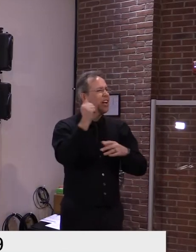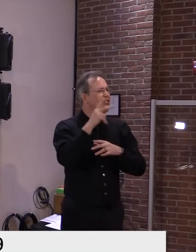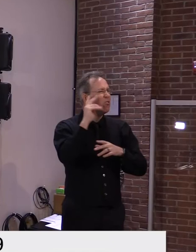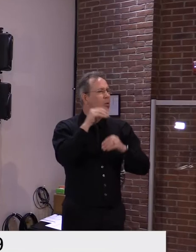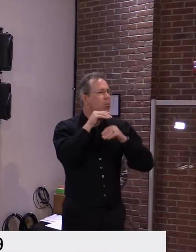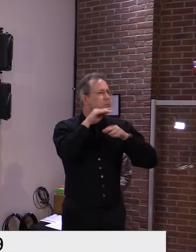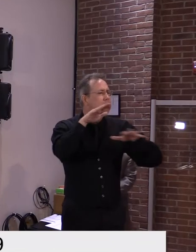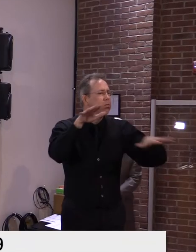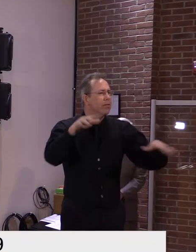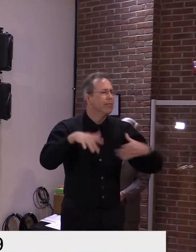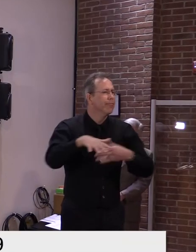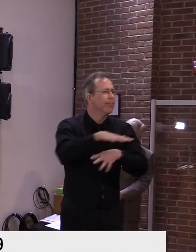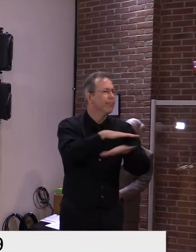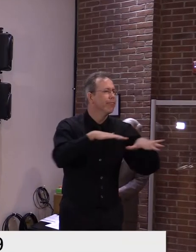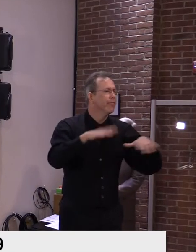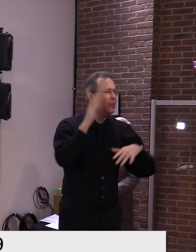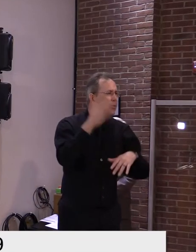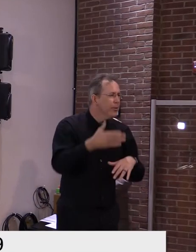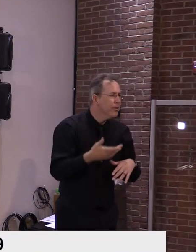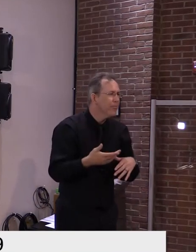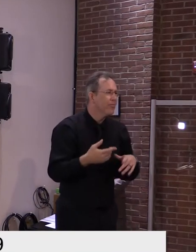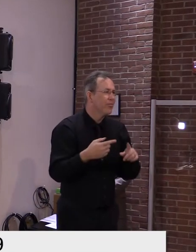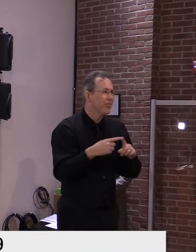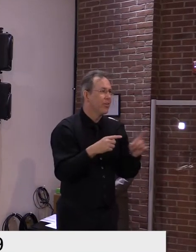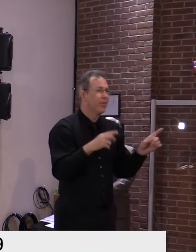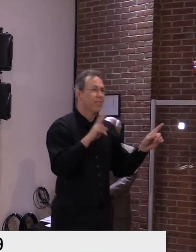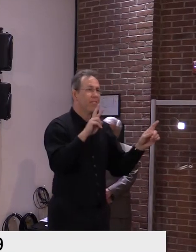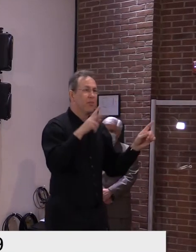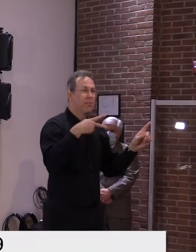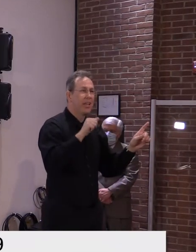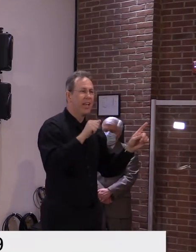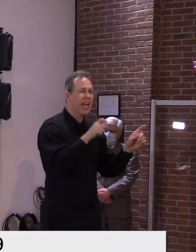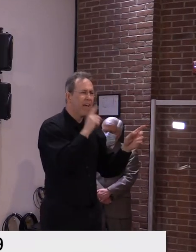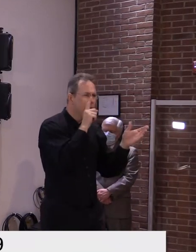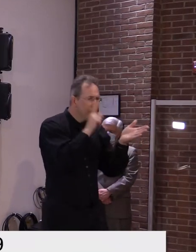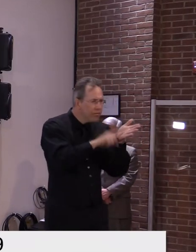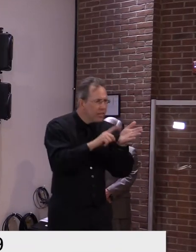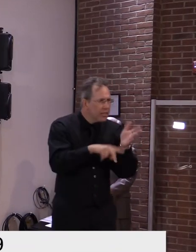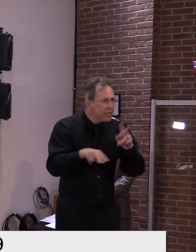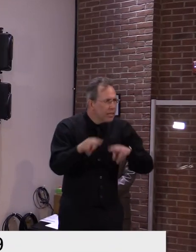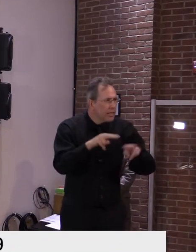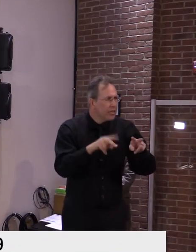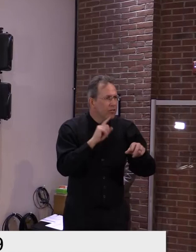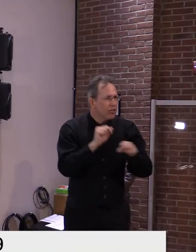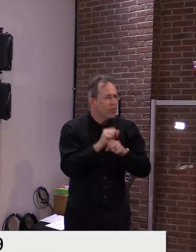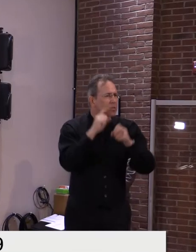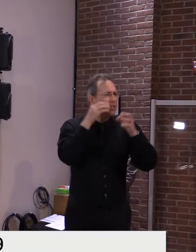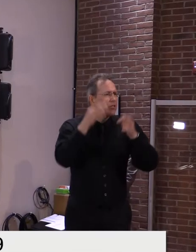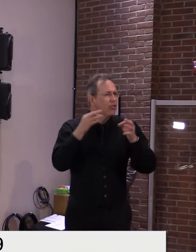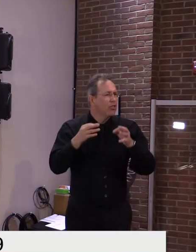the judgment call that's made in the end. So I just wanted to give a little better appreciation for all of that.